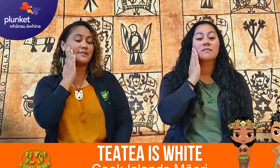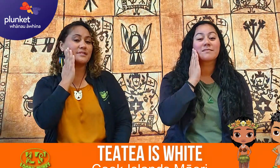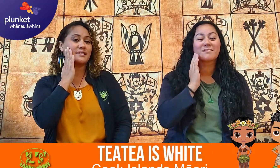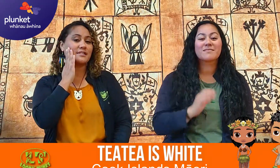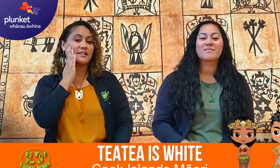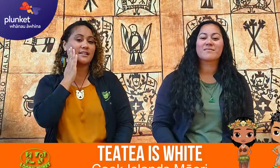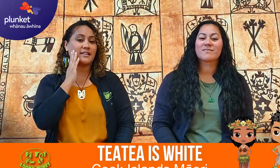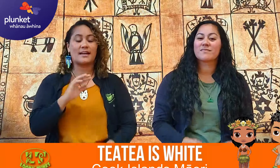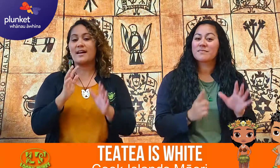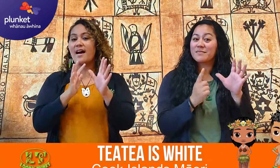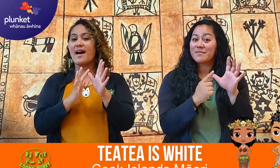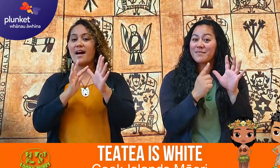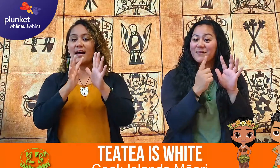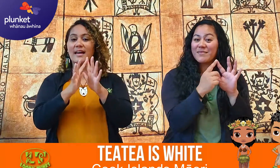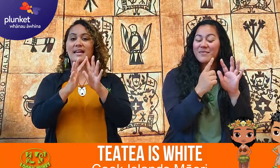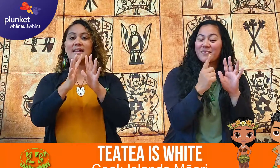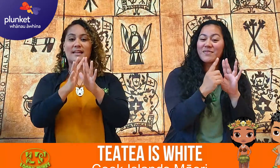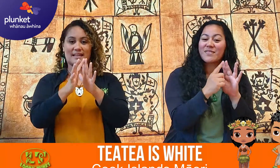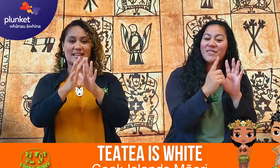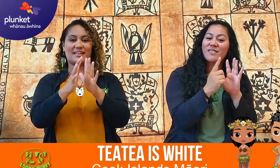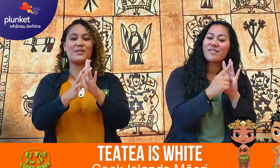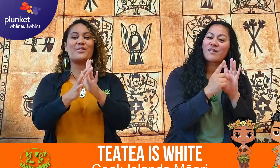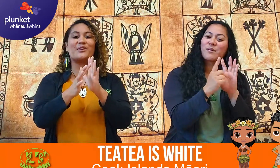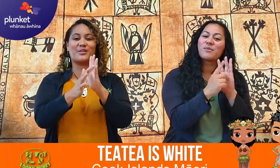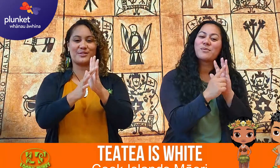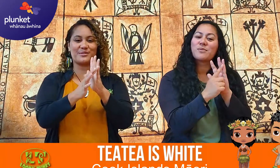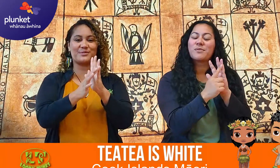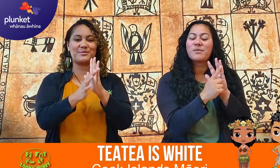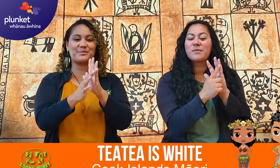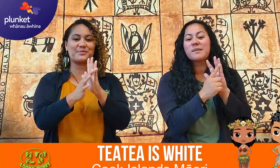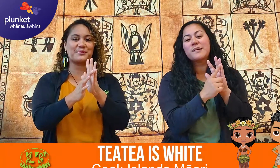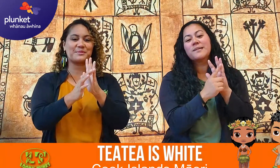is gray, A E I O U.